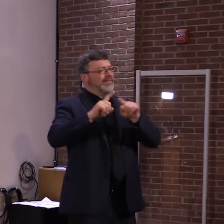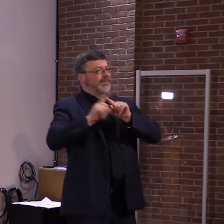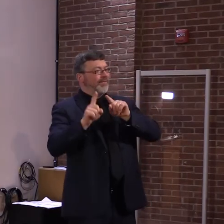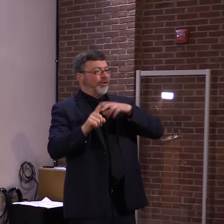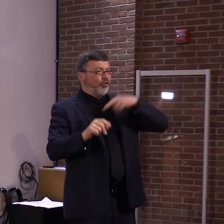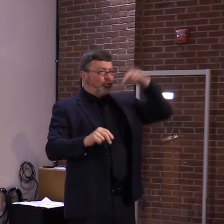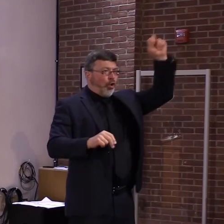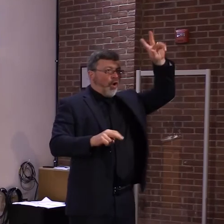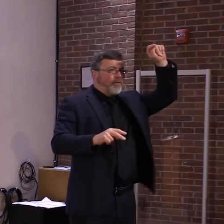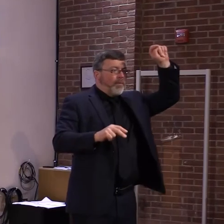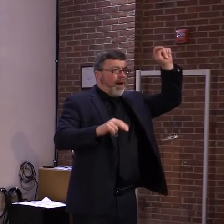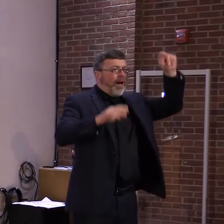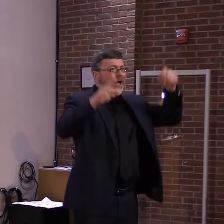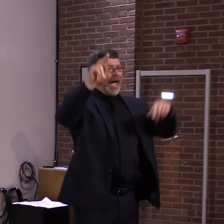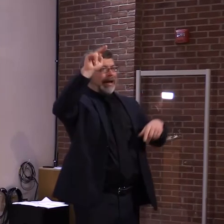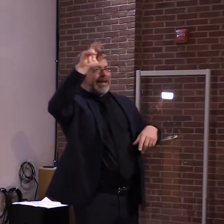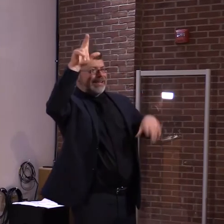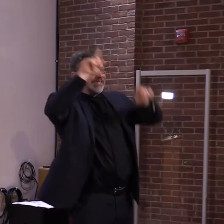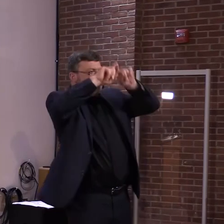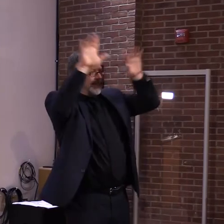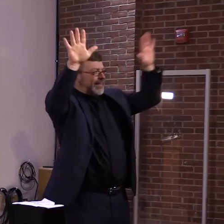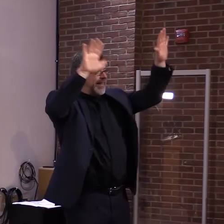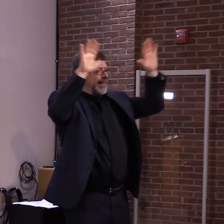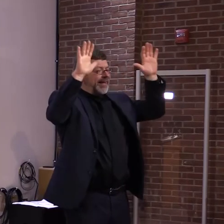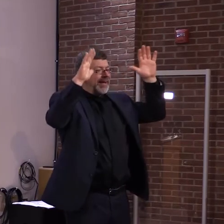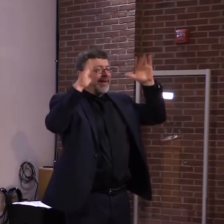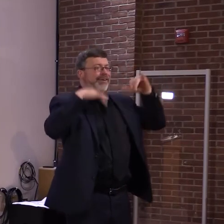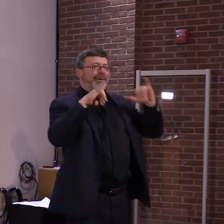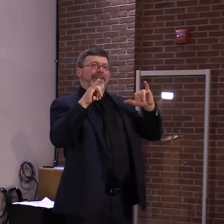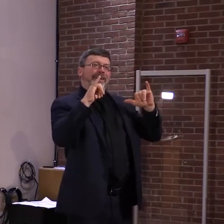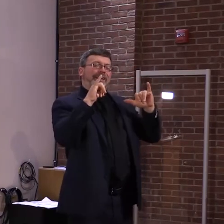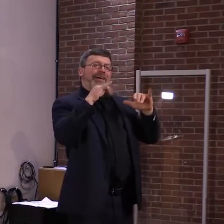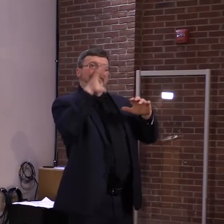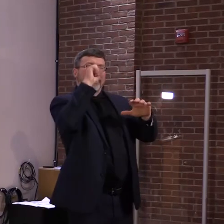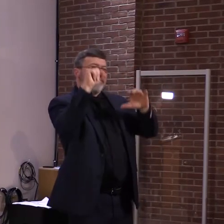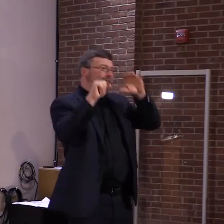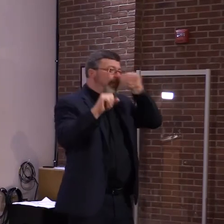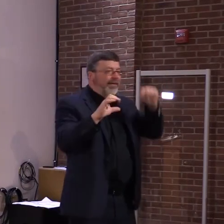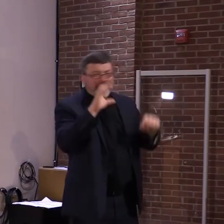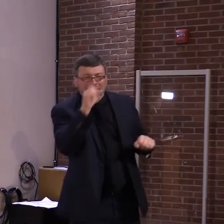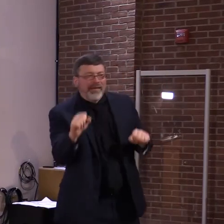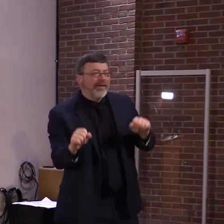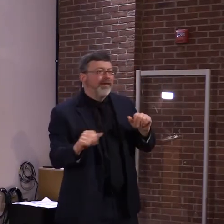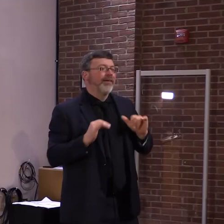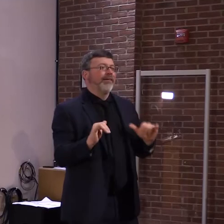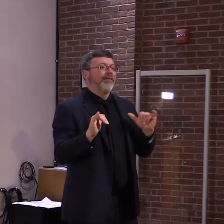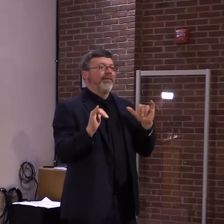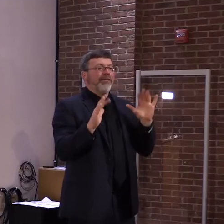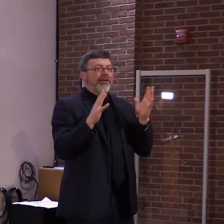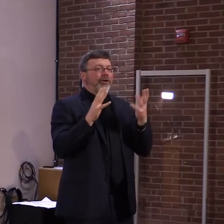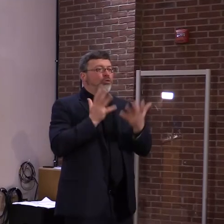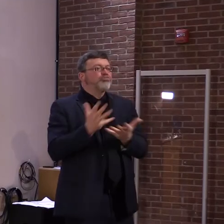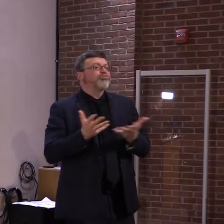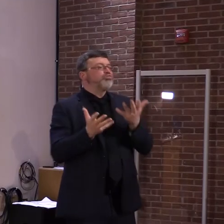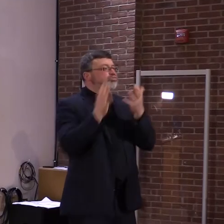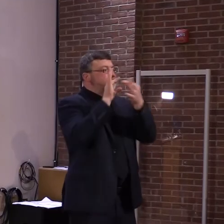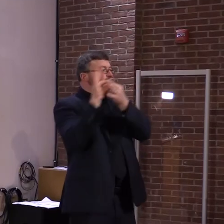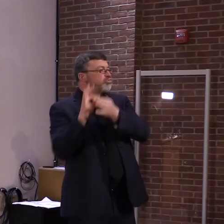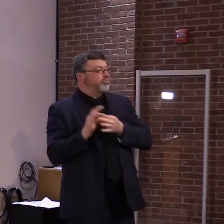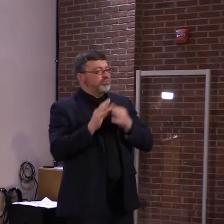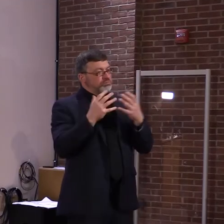other areas, more rural parts of the state, to have their voices heard. So I'm hoping that we'll be able to continue in that